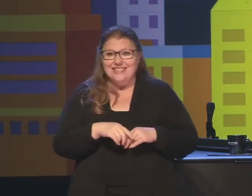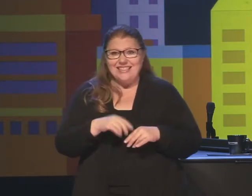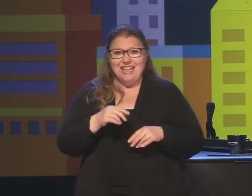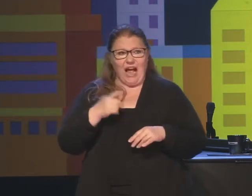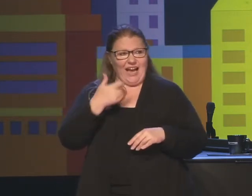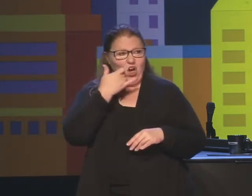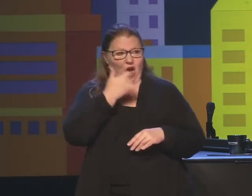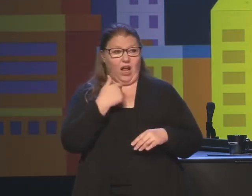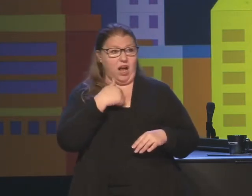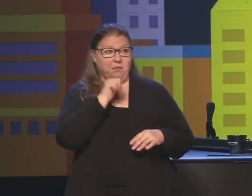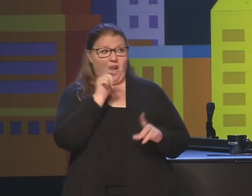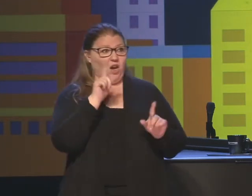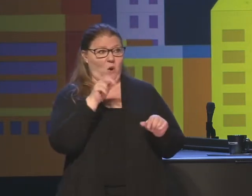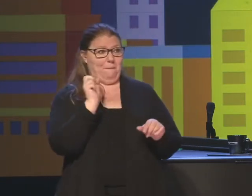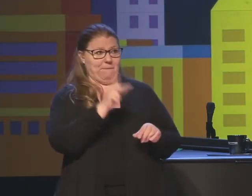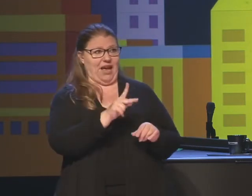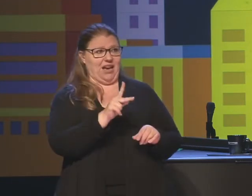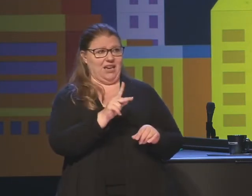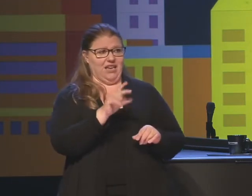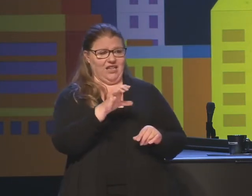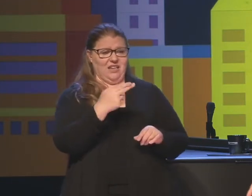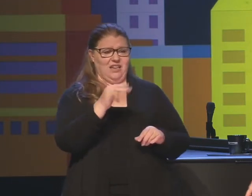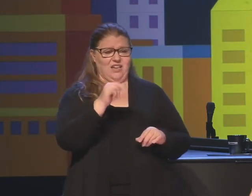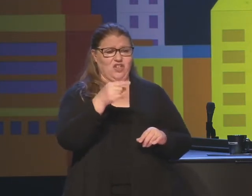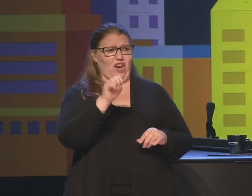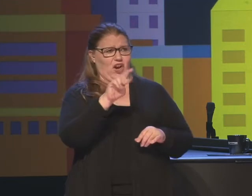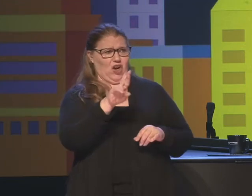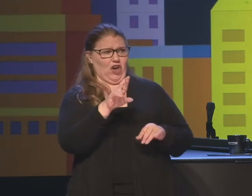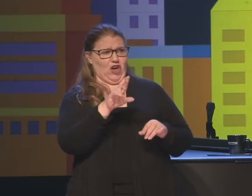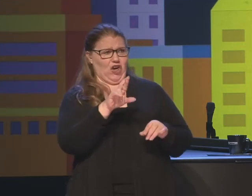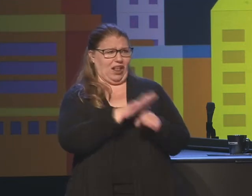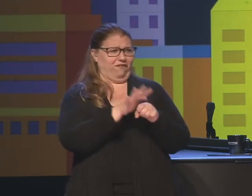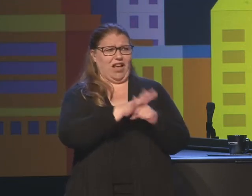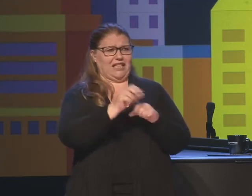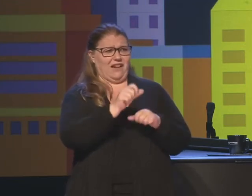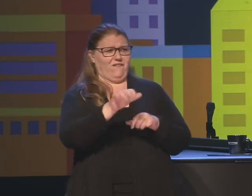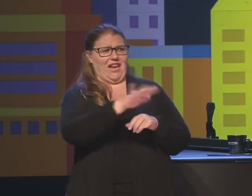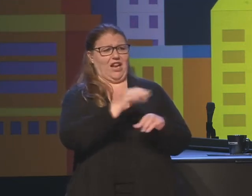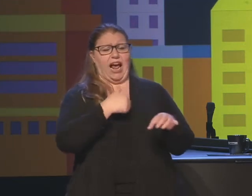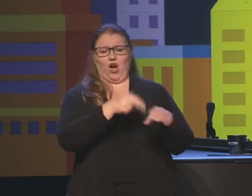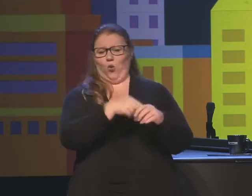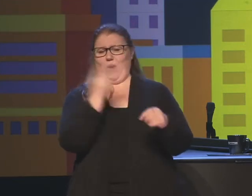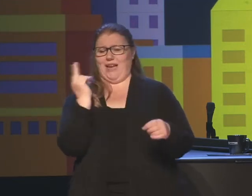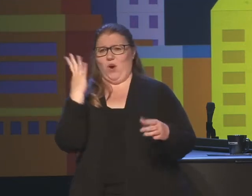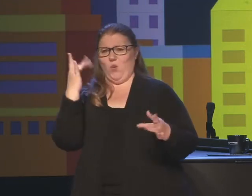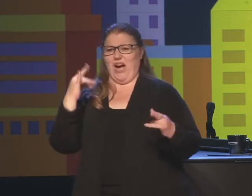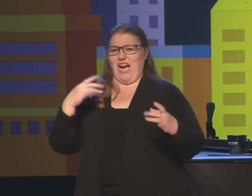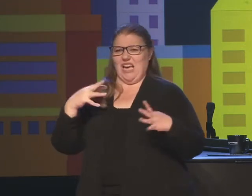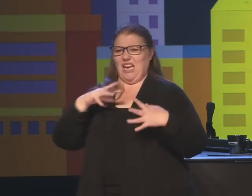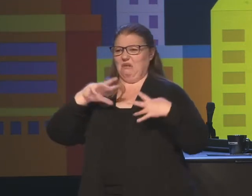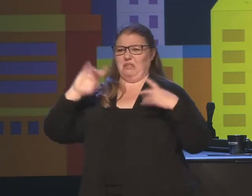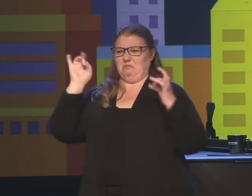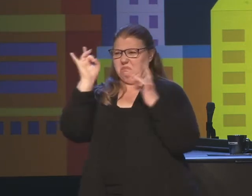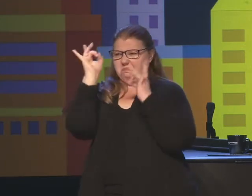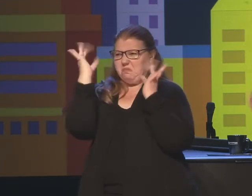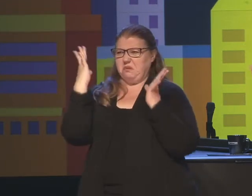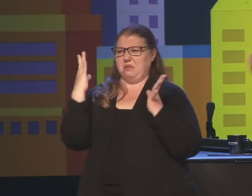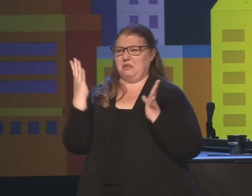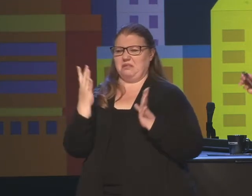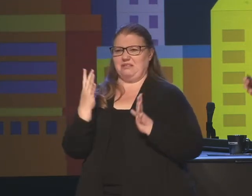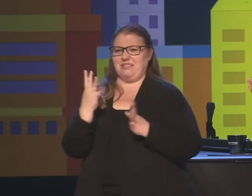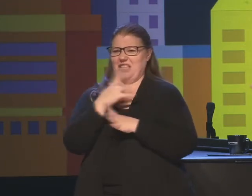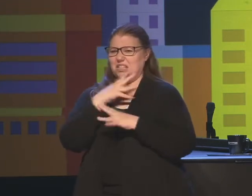them. I was like, I'm not coming back to your chigger infested field. I don't know. I quit. I just quit because it was miserable, right? We